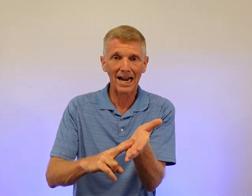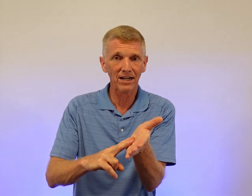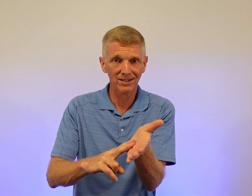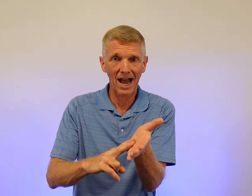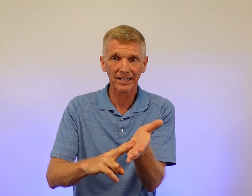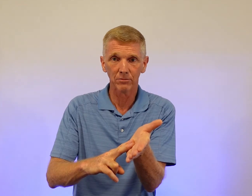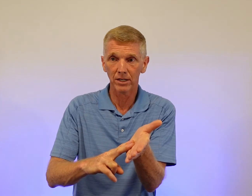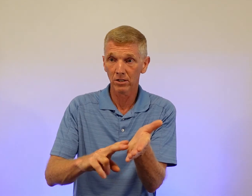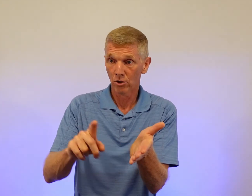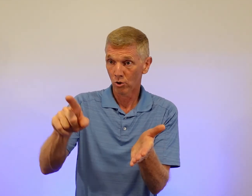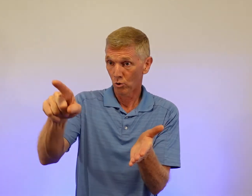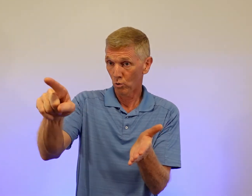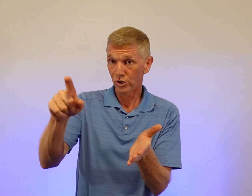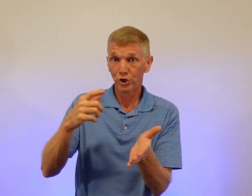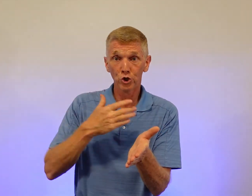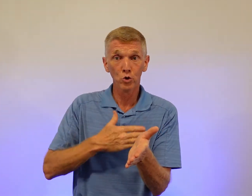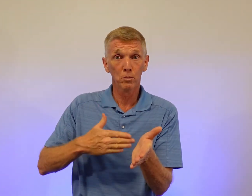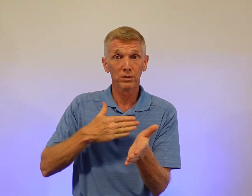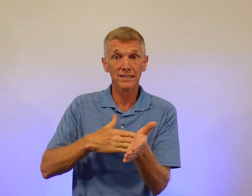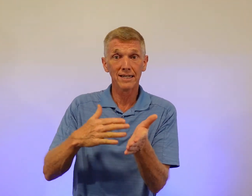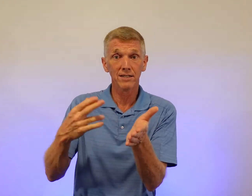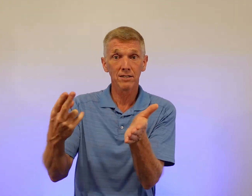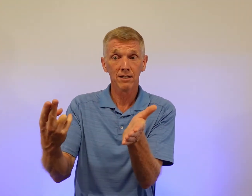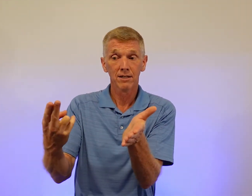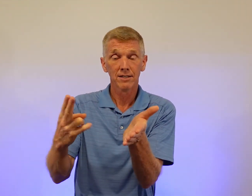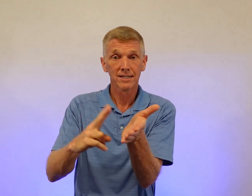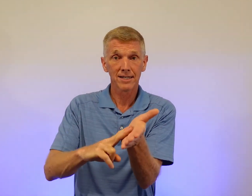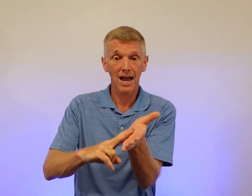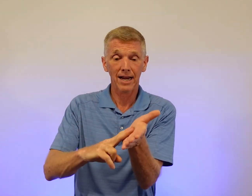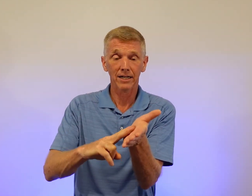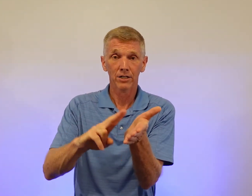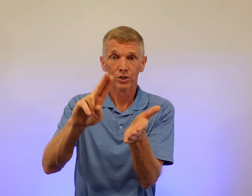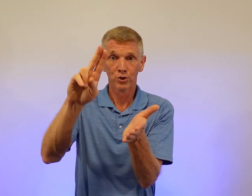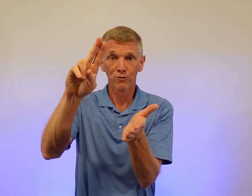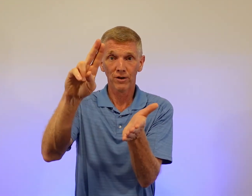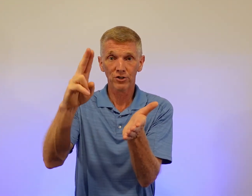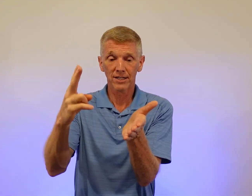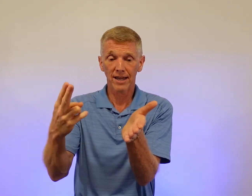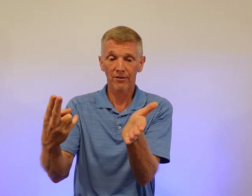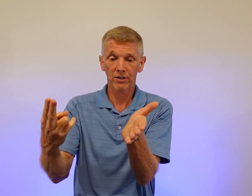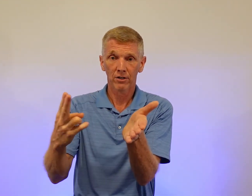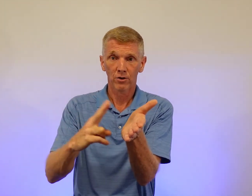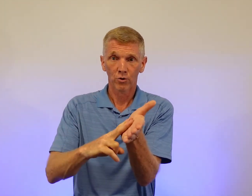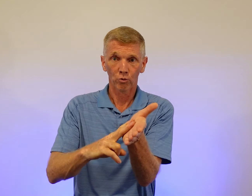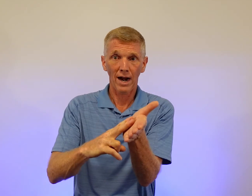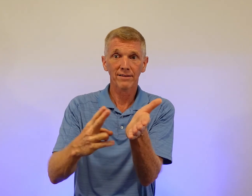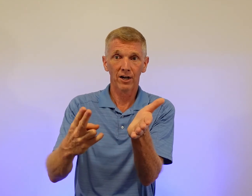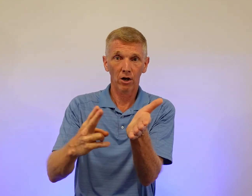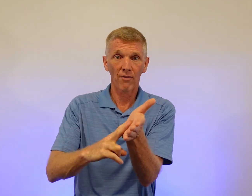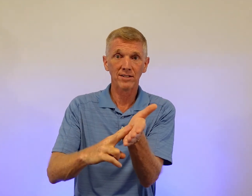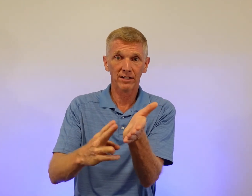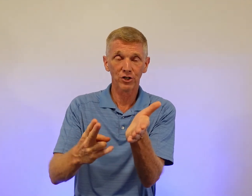a document, would you please sign? Two fingers together right there on that signature